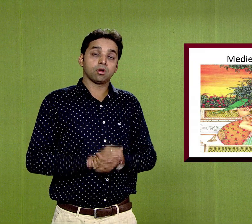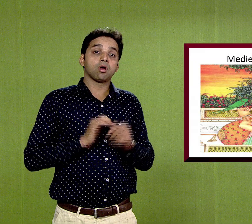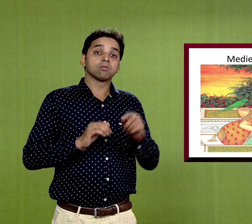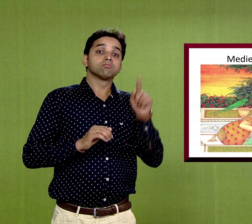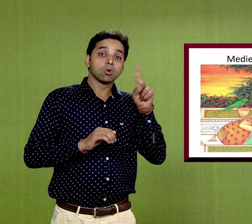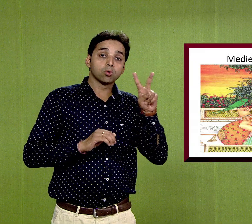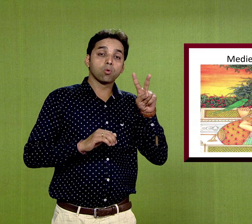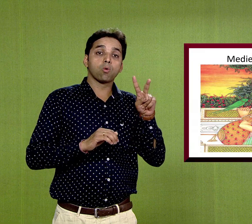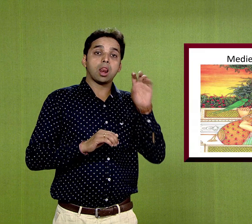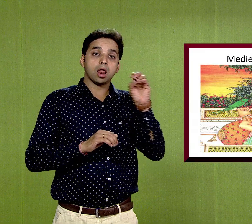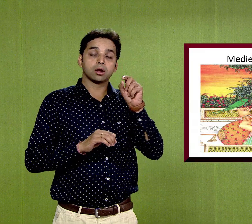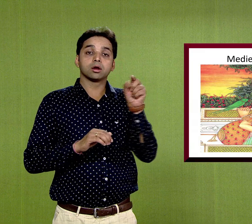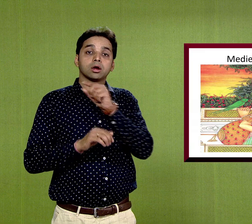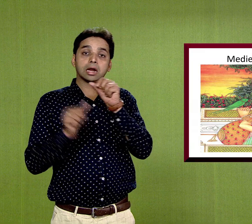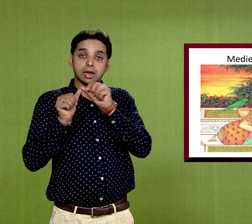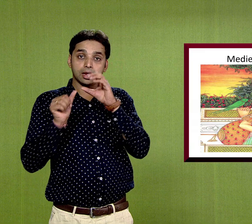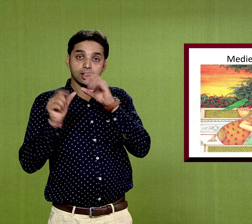1200 AD to